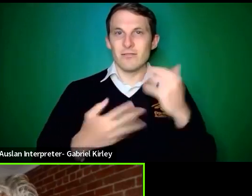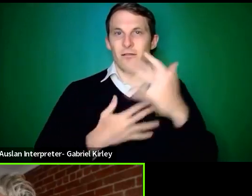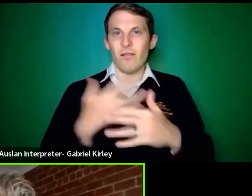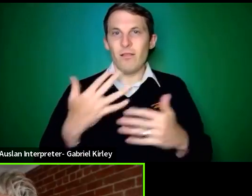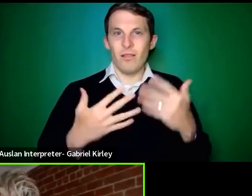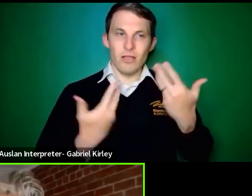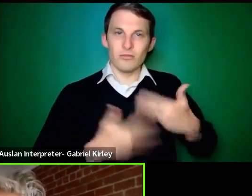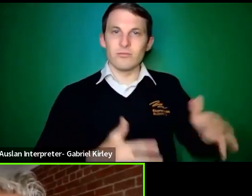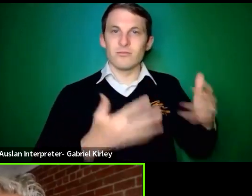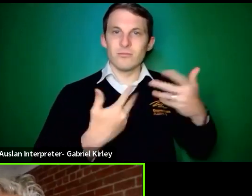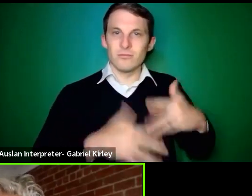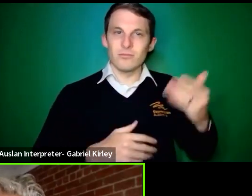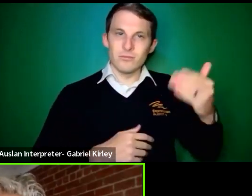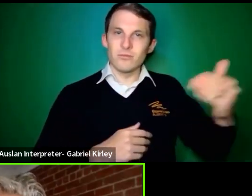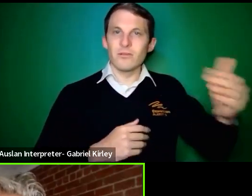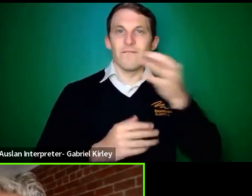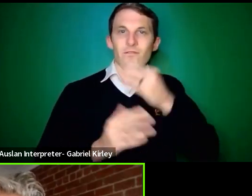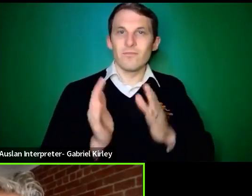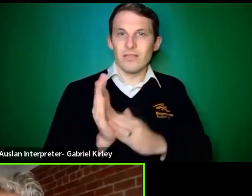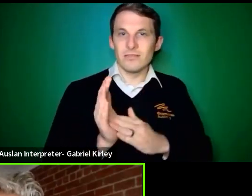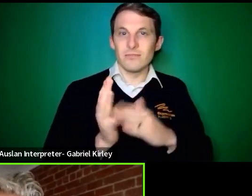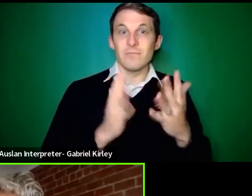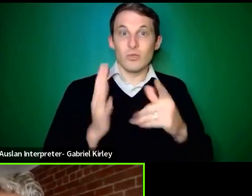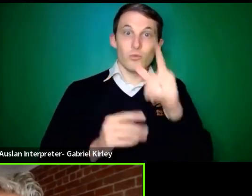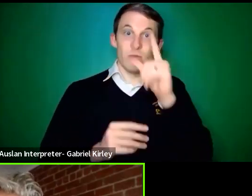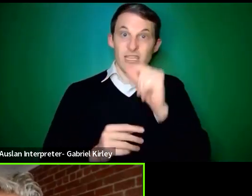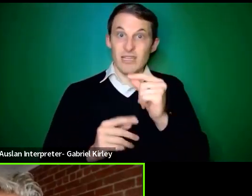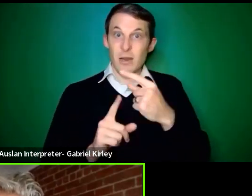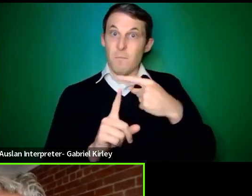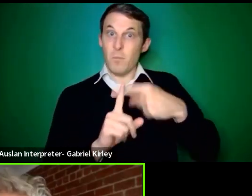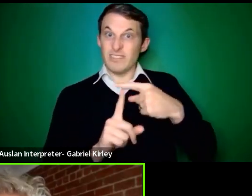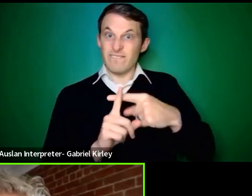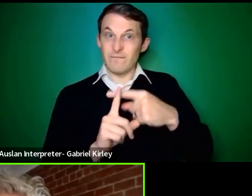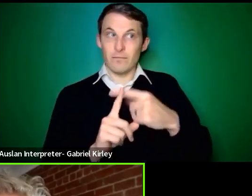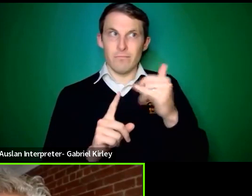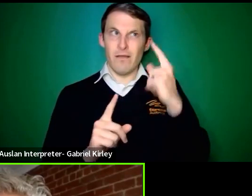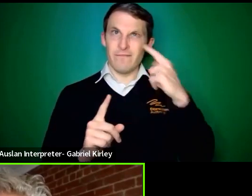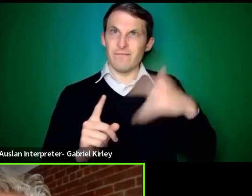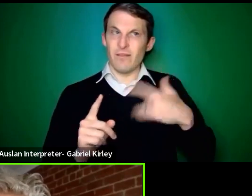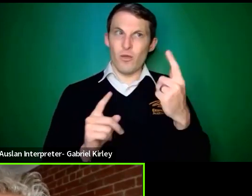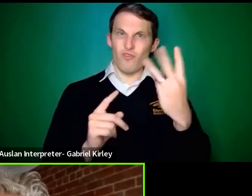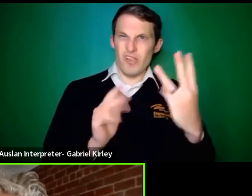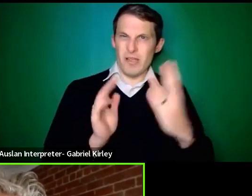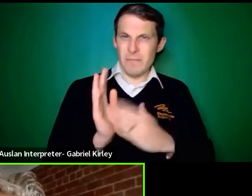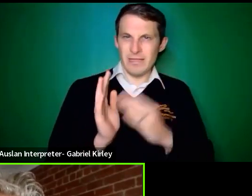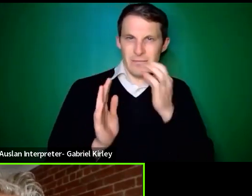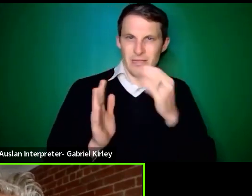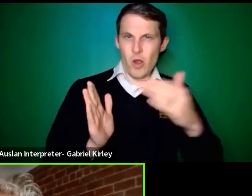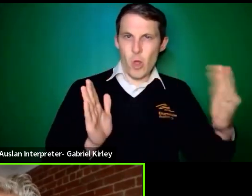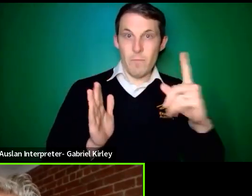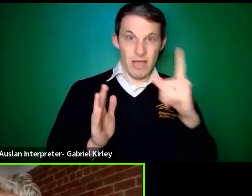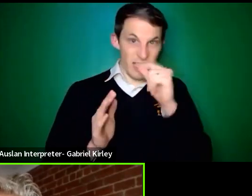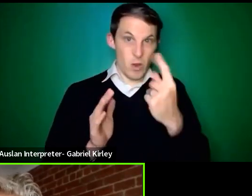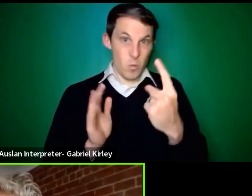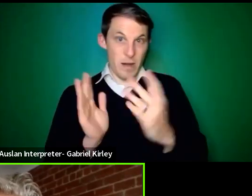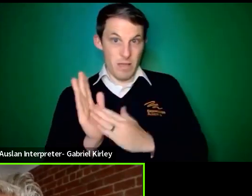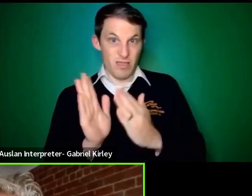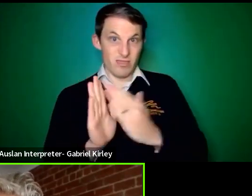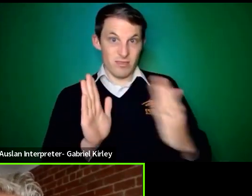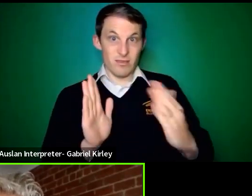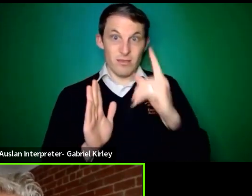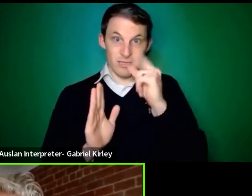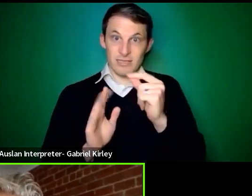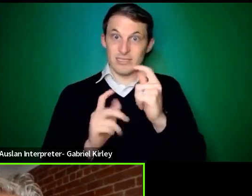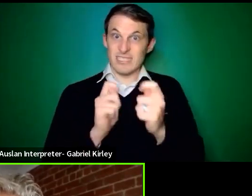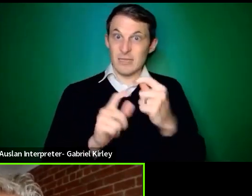testing positive, probably not for 3 months, but certainly up to a month after you've had COVID. So please don't do